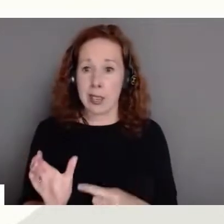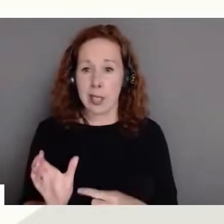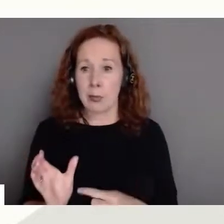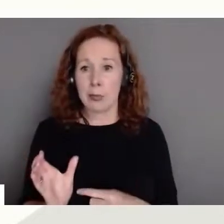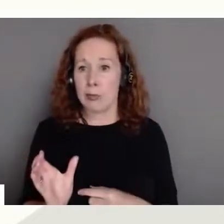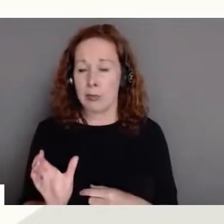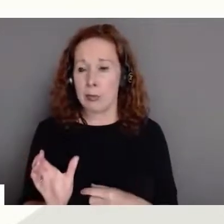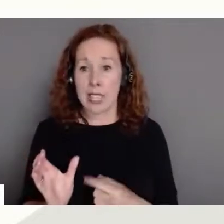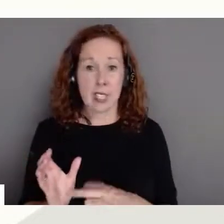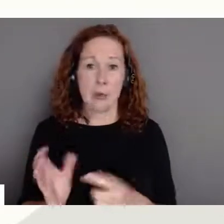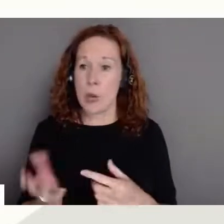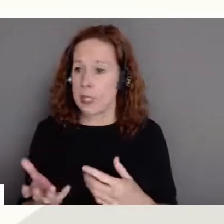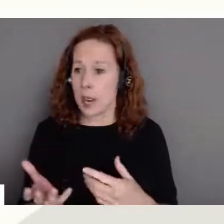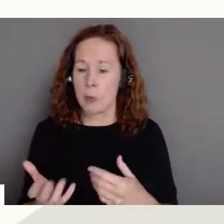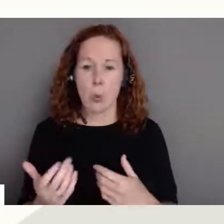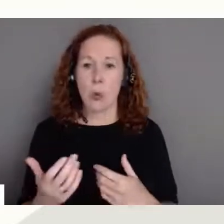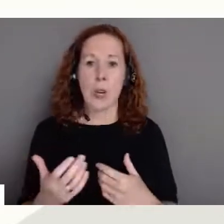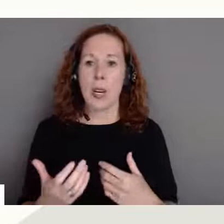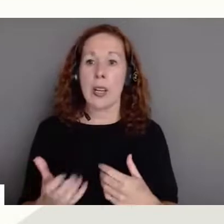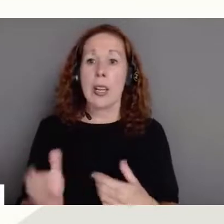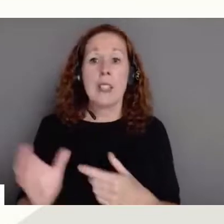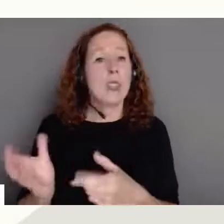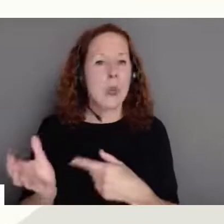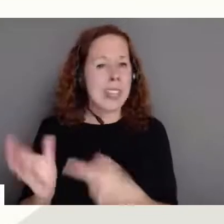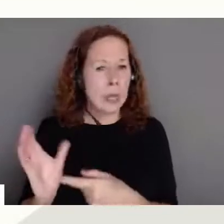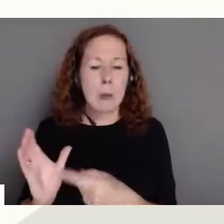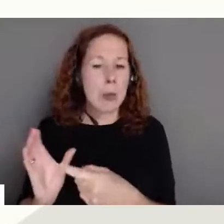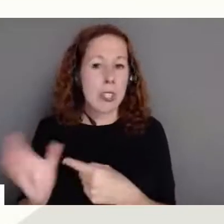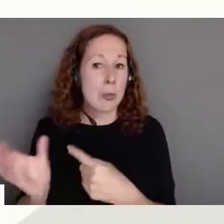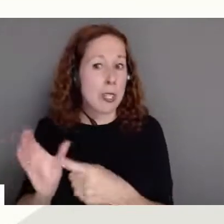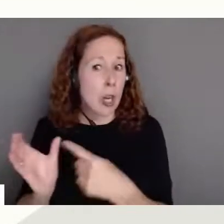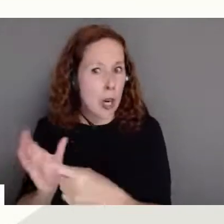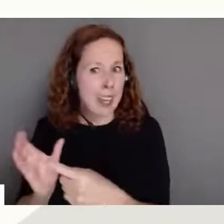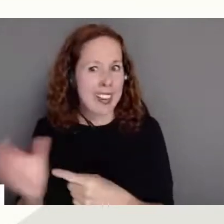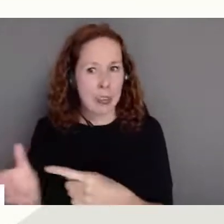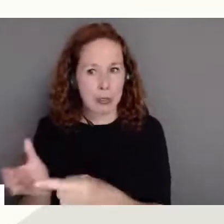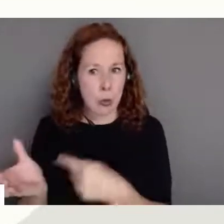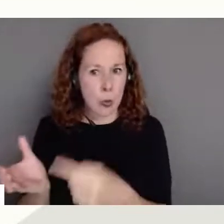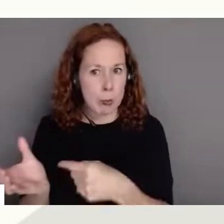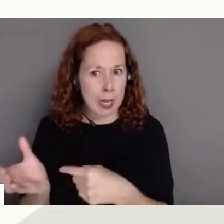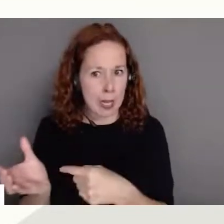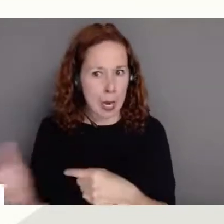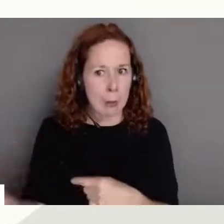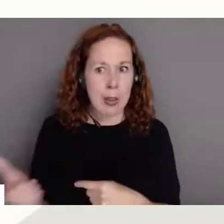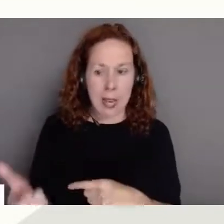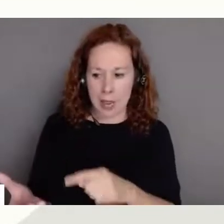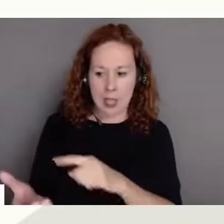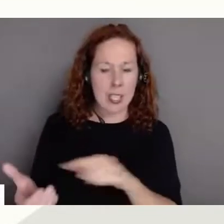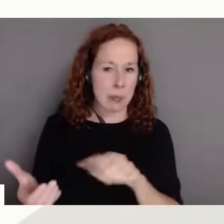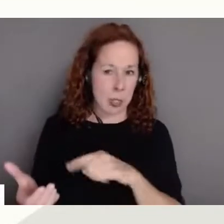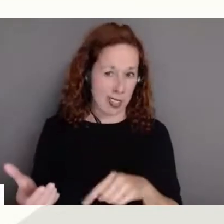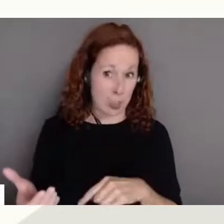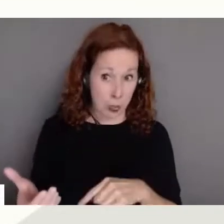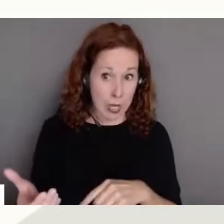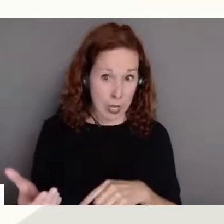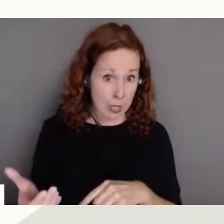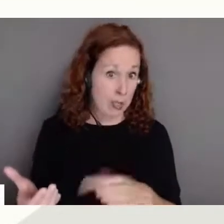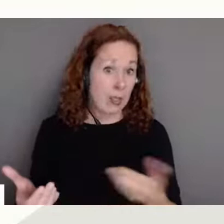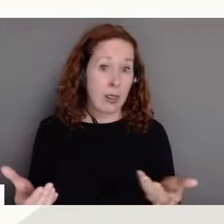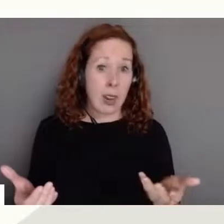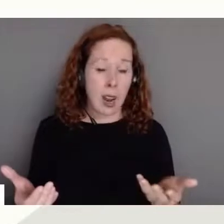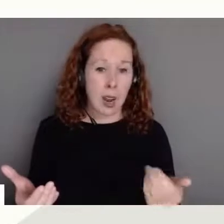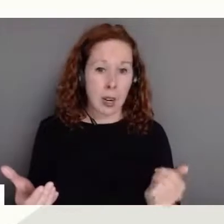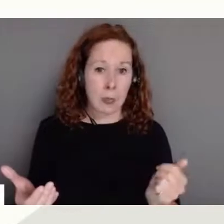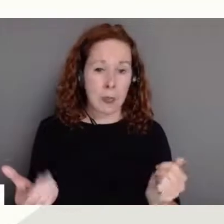text. Text to voice app, or where so the hearing person would talk and their phone would pick it up and the deaf person Mhm. can read